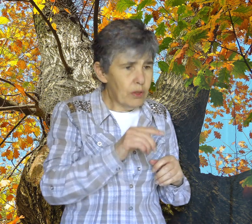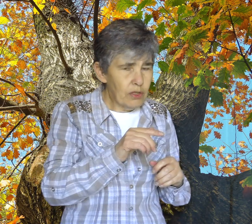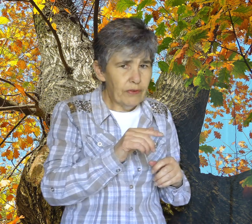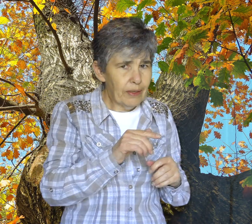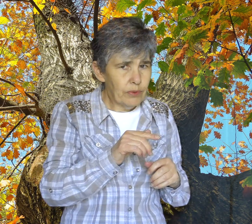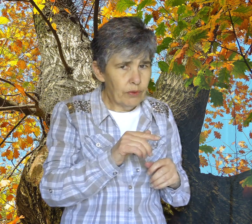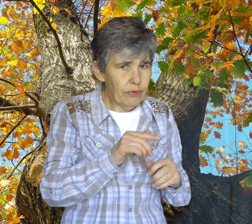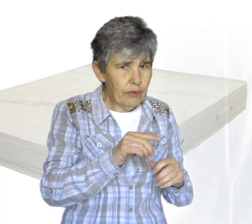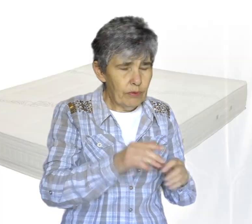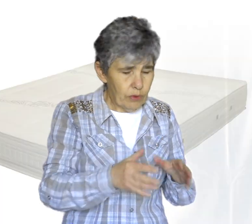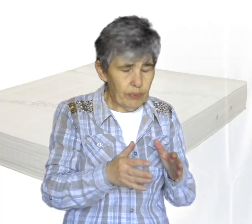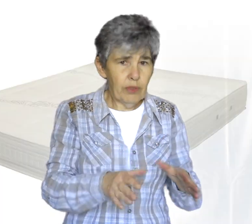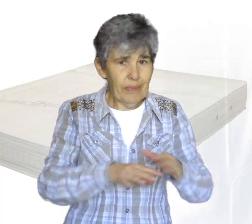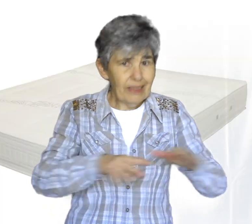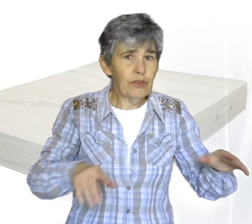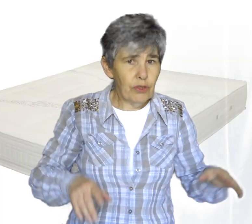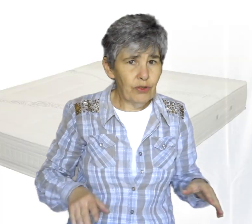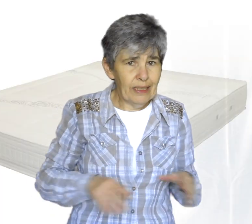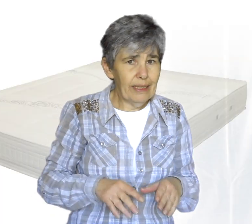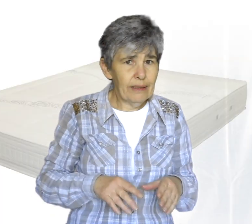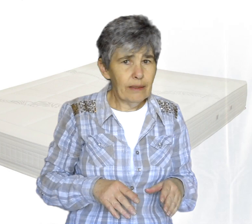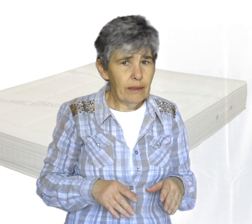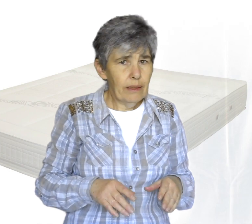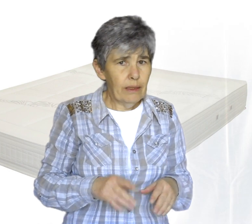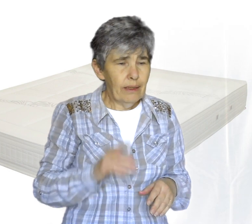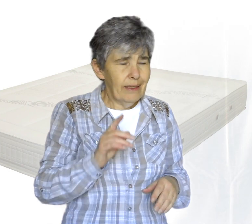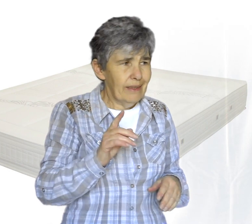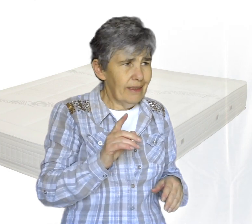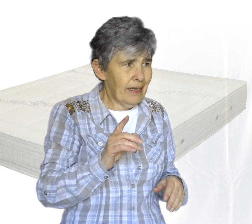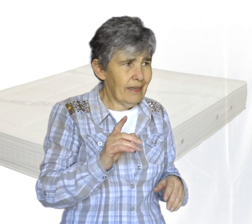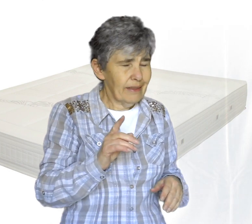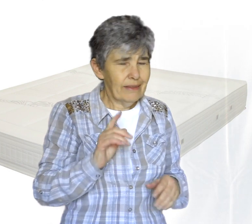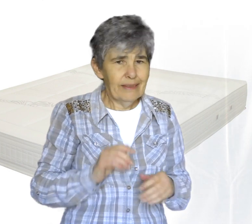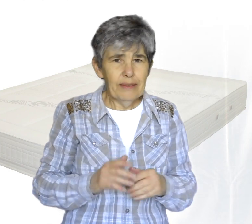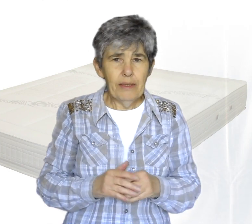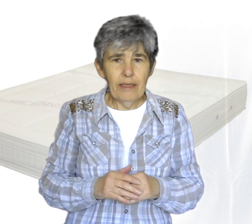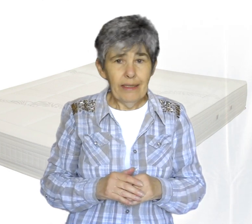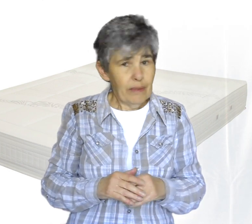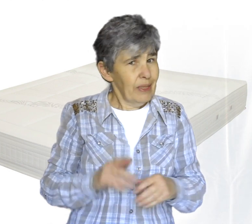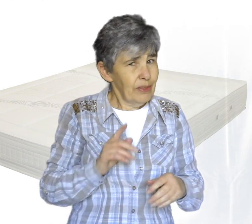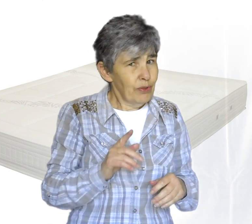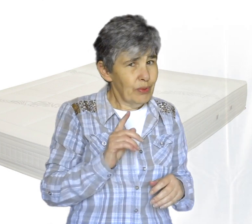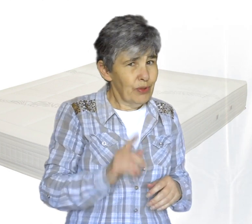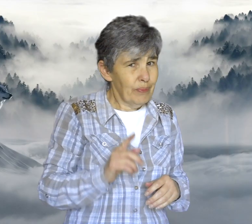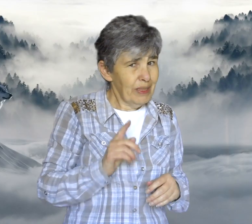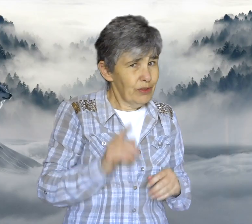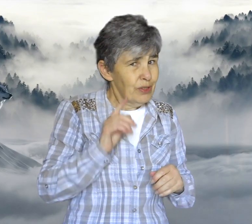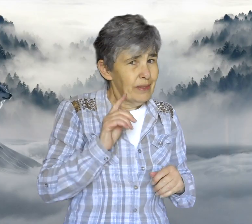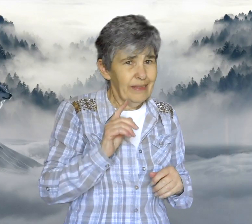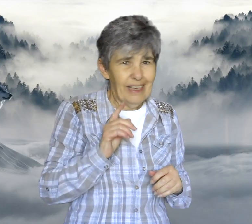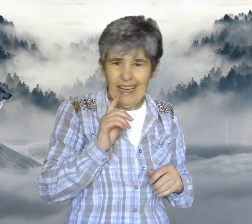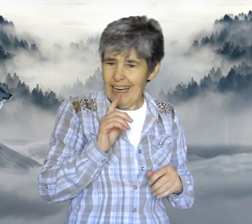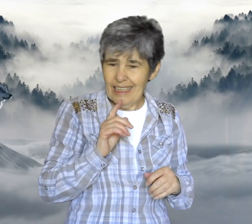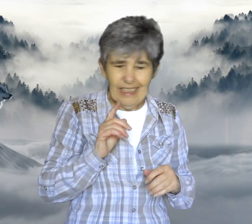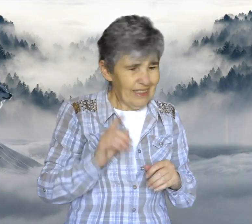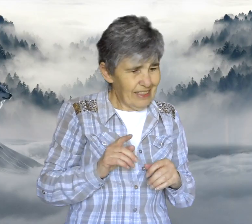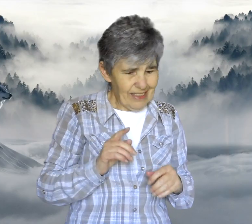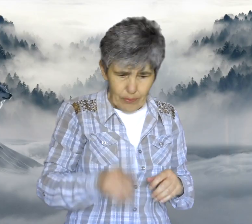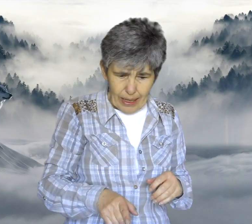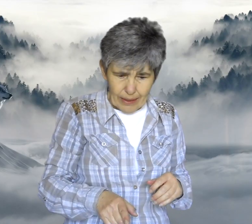off that roof, we'll put a mattress underneath. Ha ha, Isabelle knew there was no mattress and she said, where?